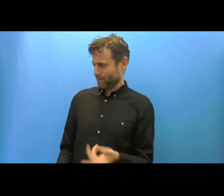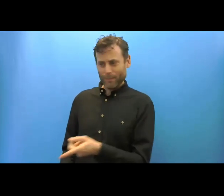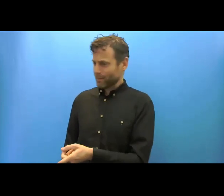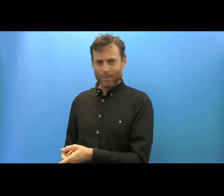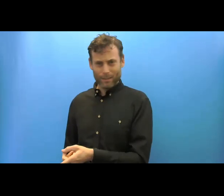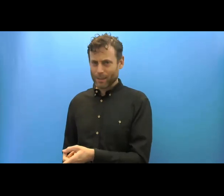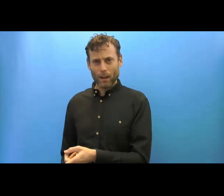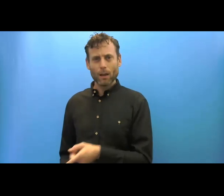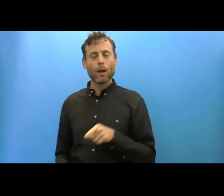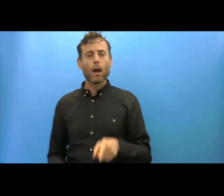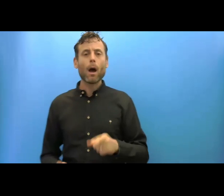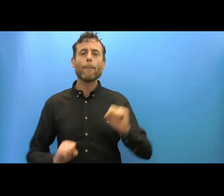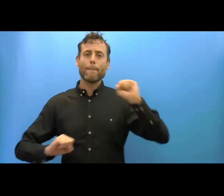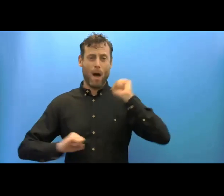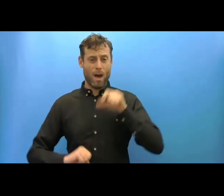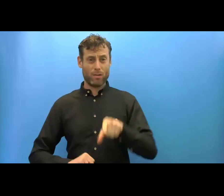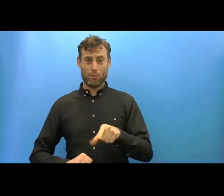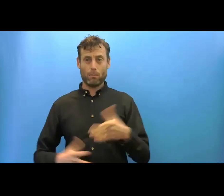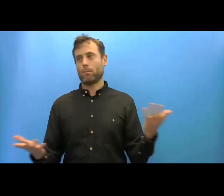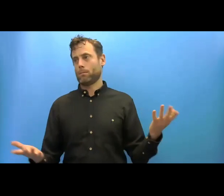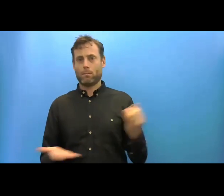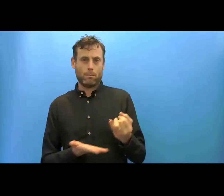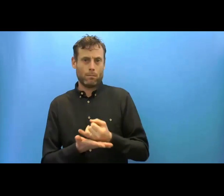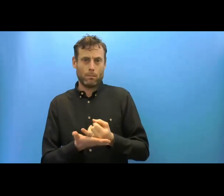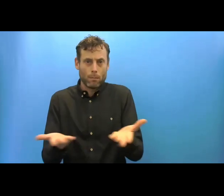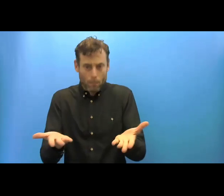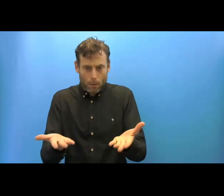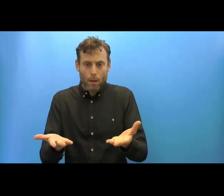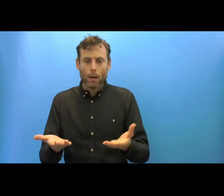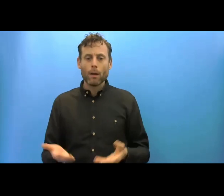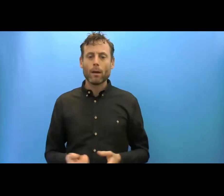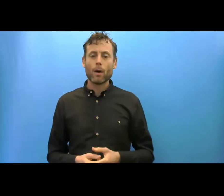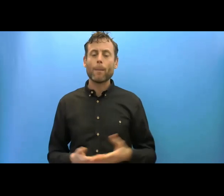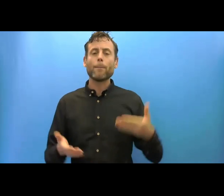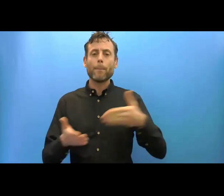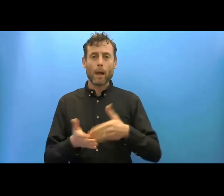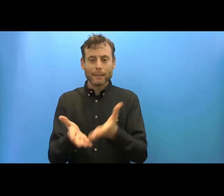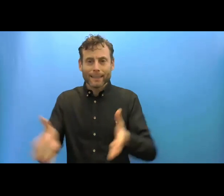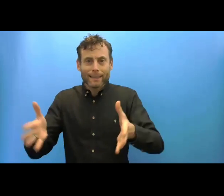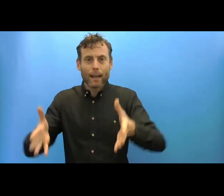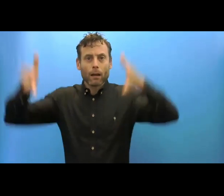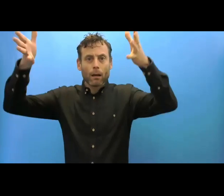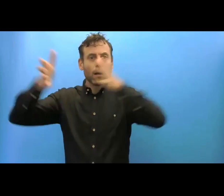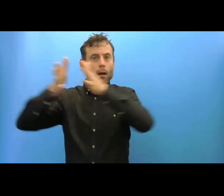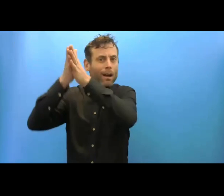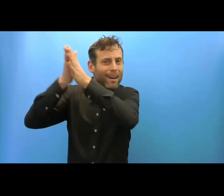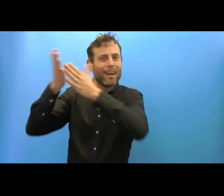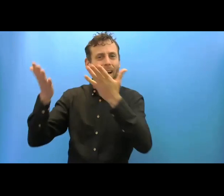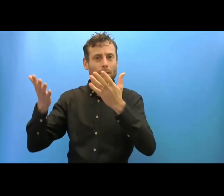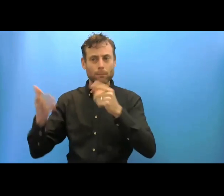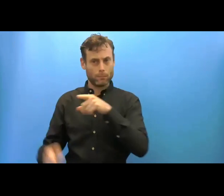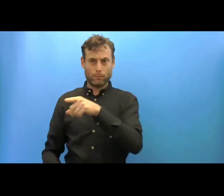poorly designed bathroom, and elements within the bathroom, such as sink height, accessible